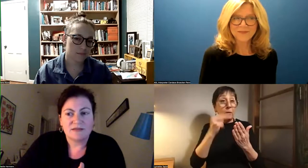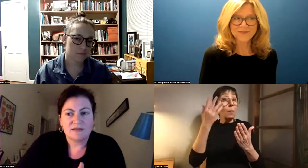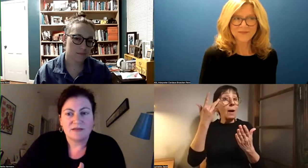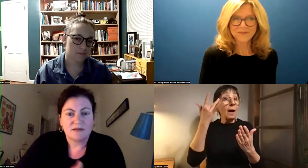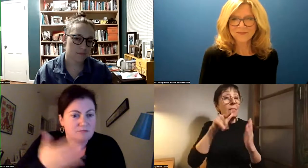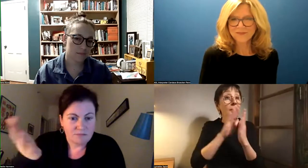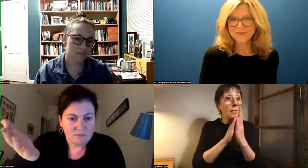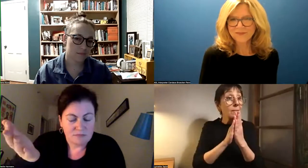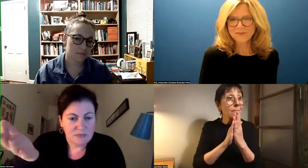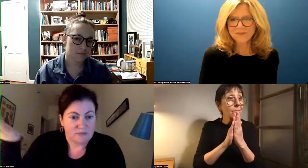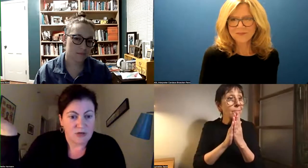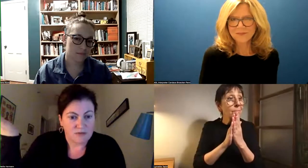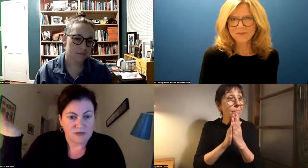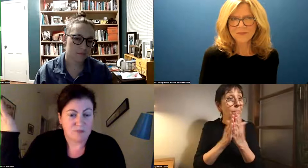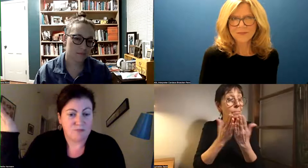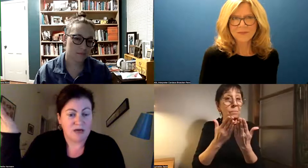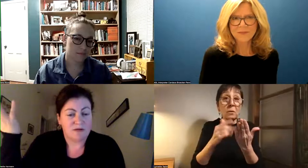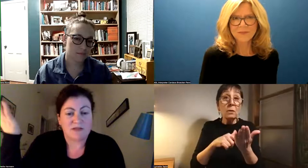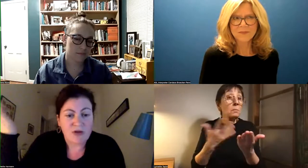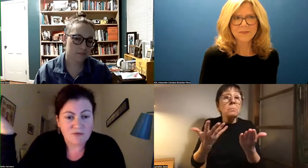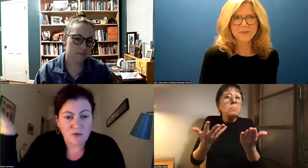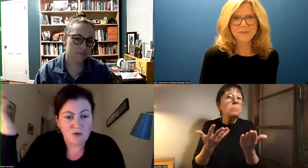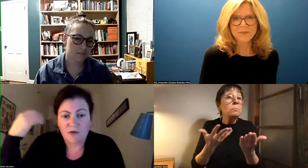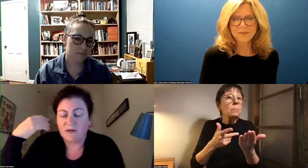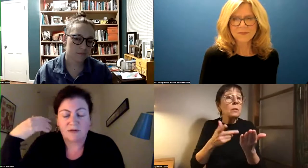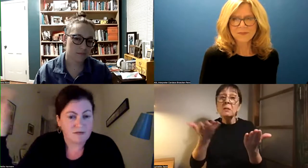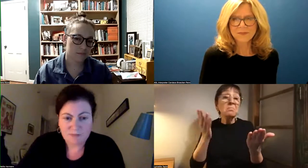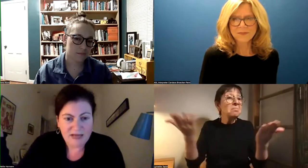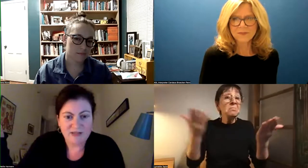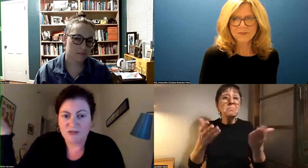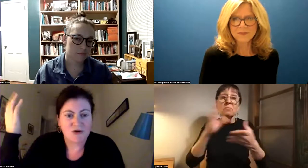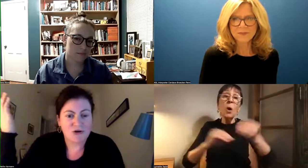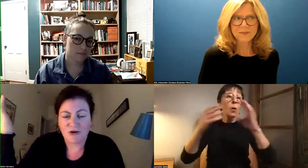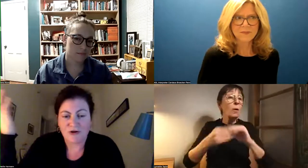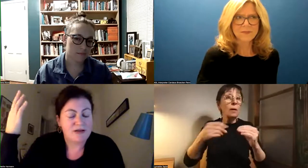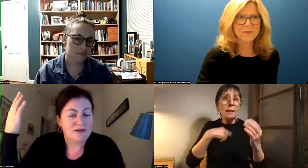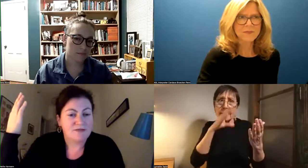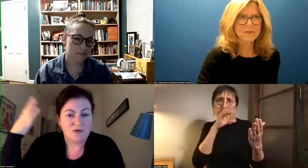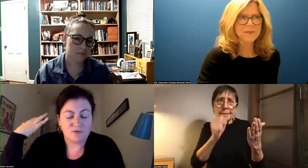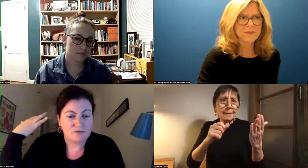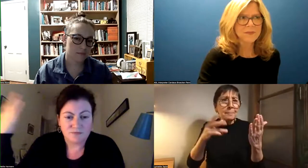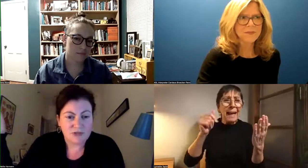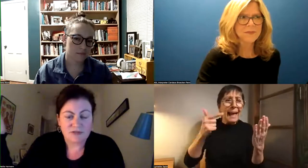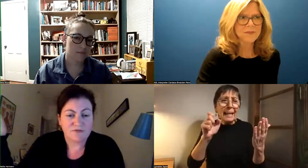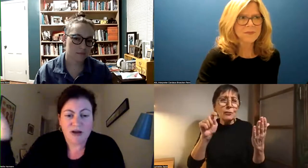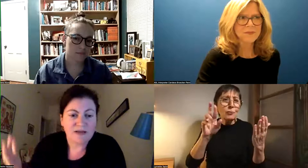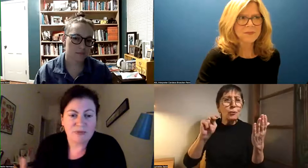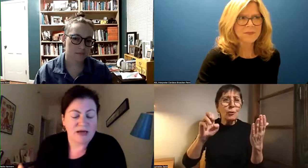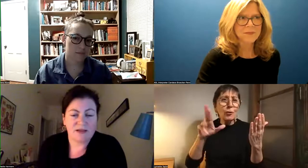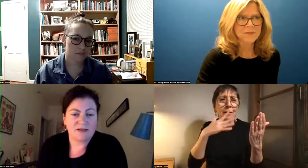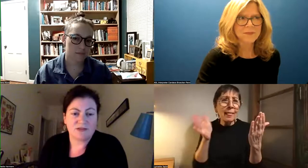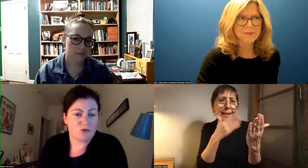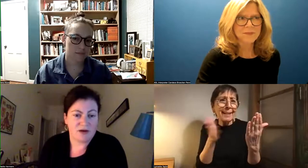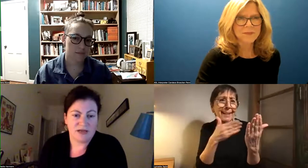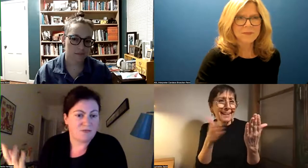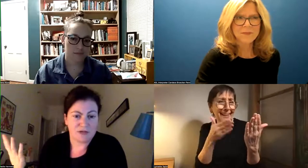is, you know, just a straightforward page turner, you know, just a very